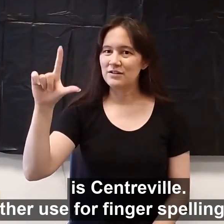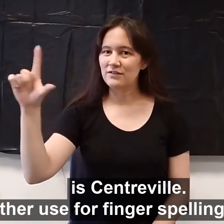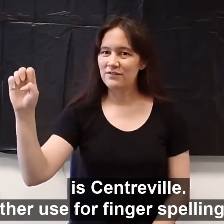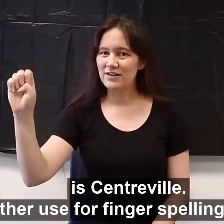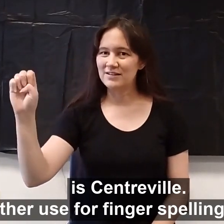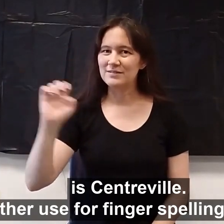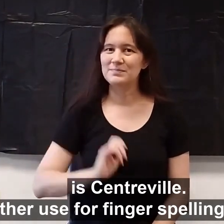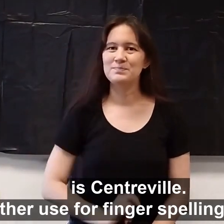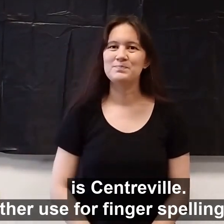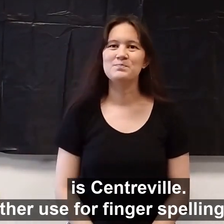Centerville.